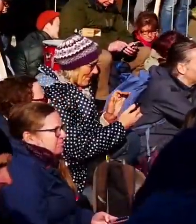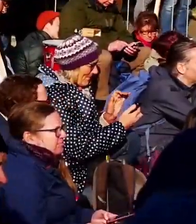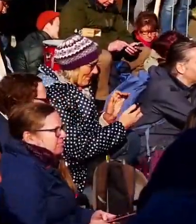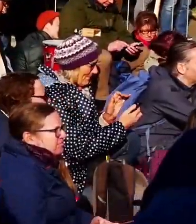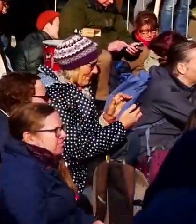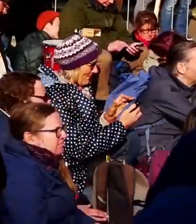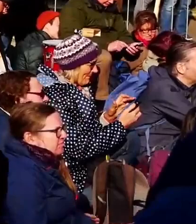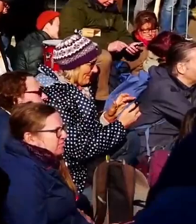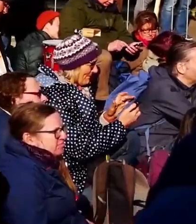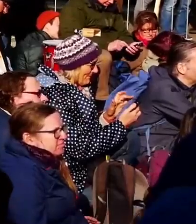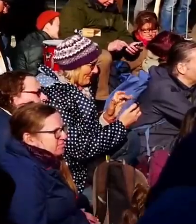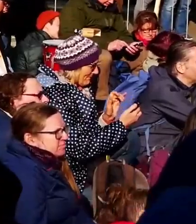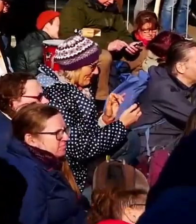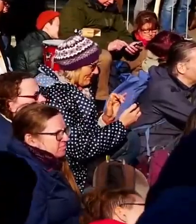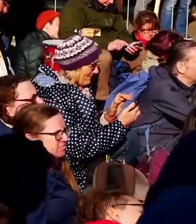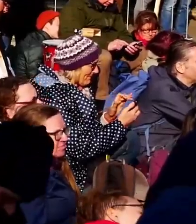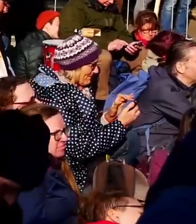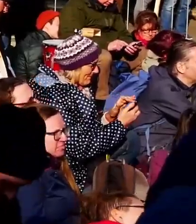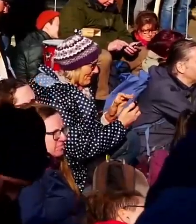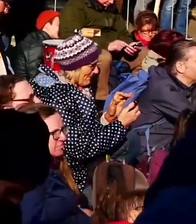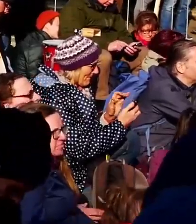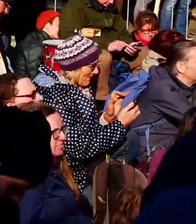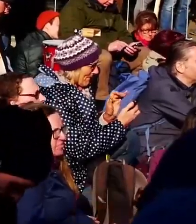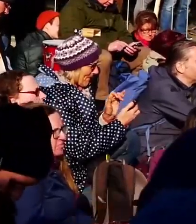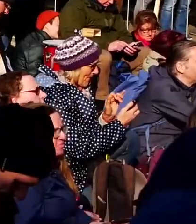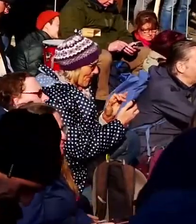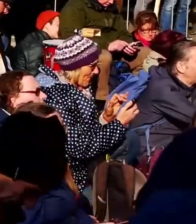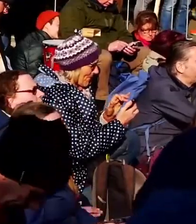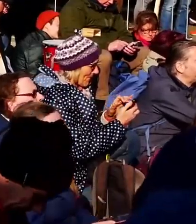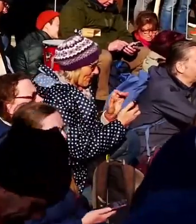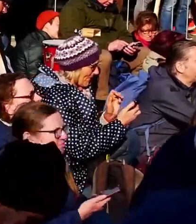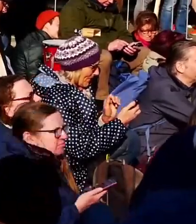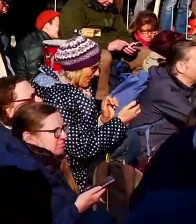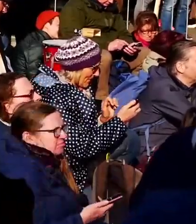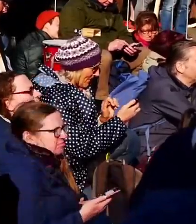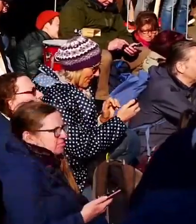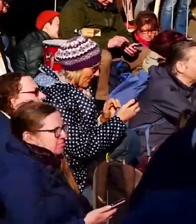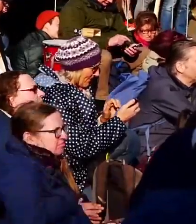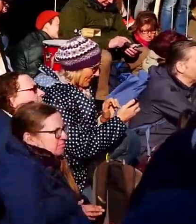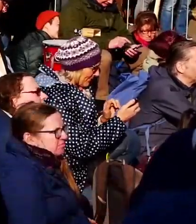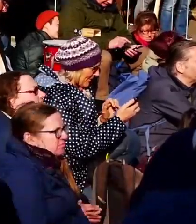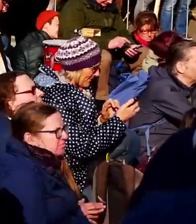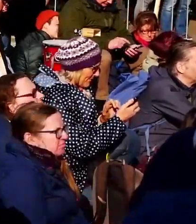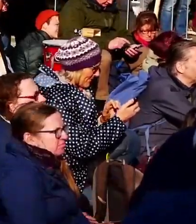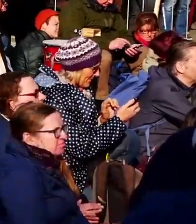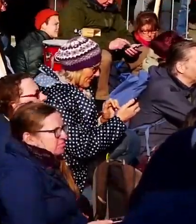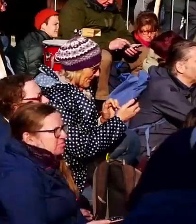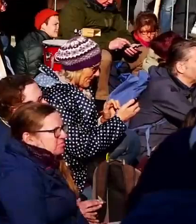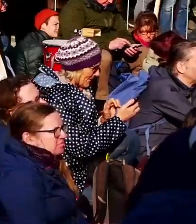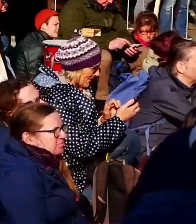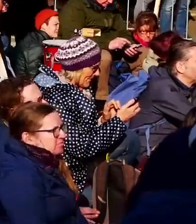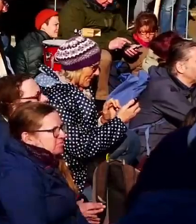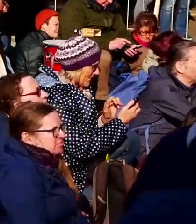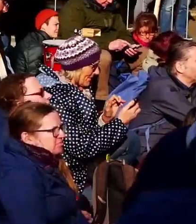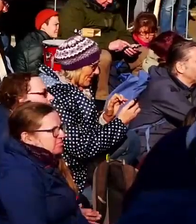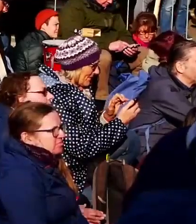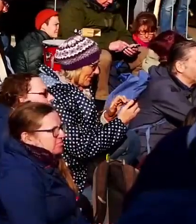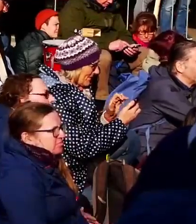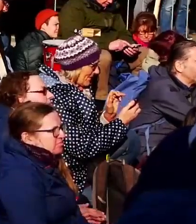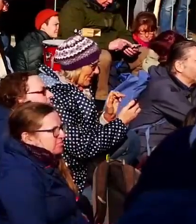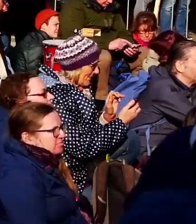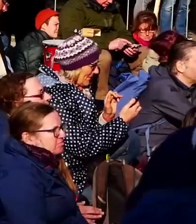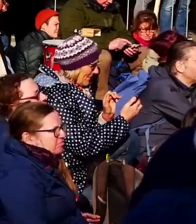all oppression is ended. And I will never rest, no, no, until